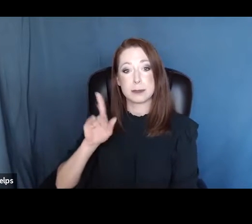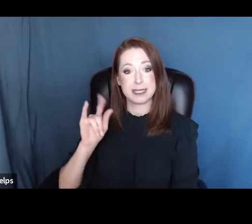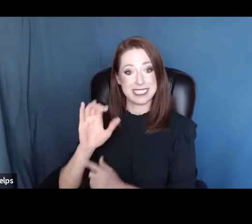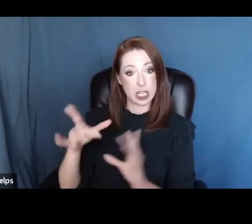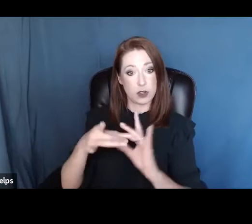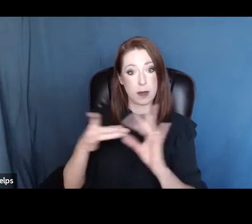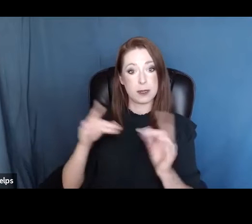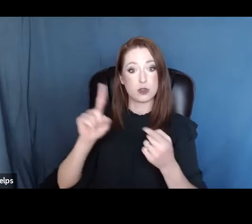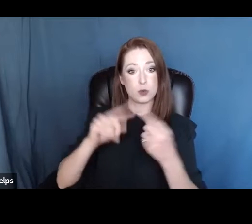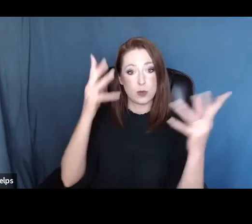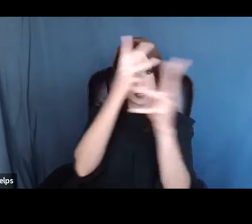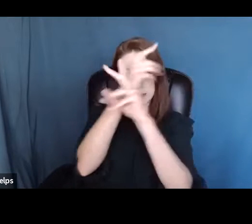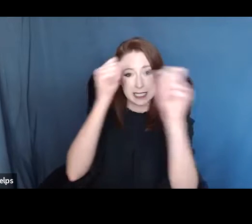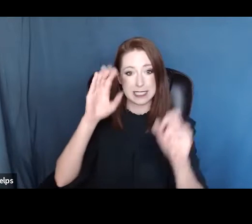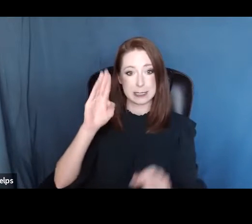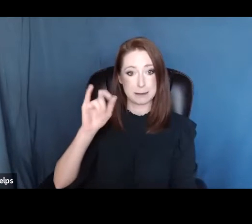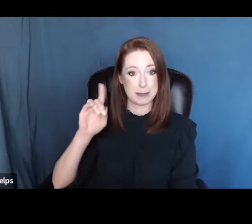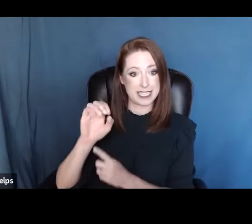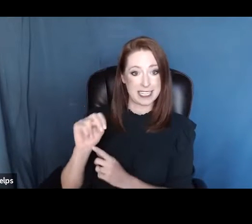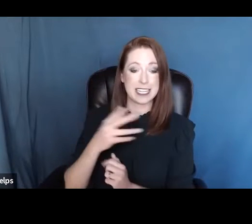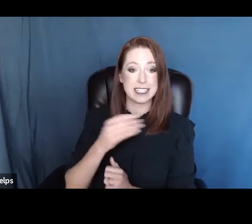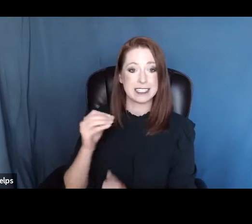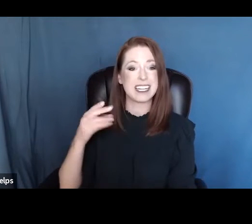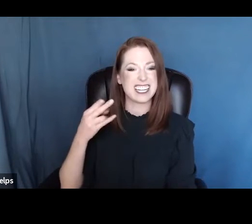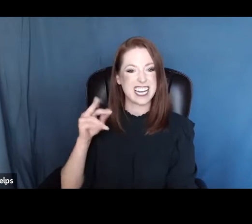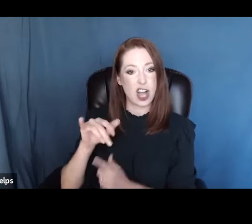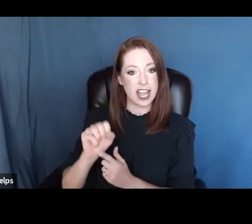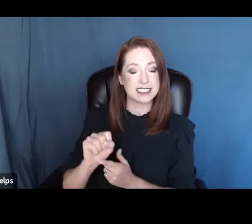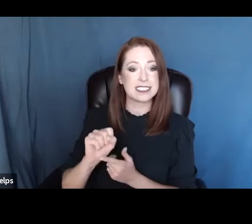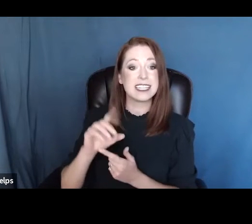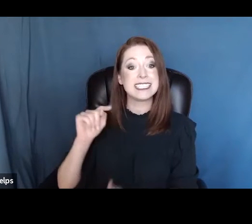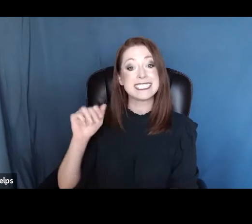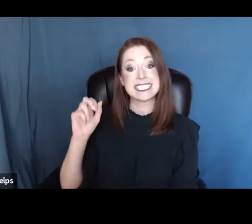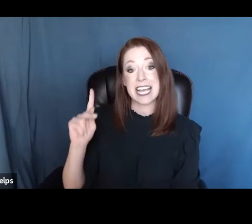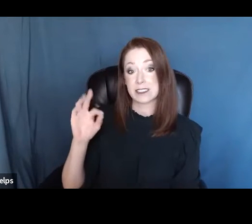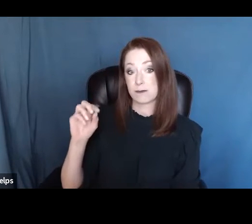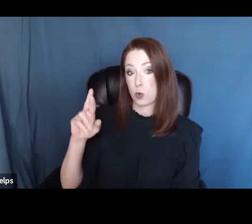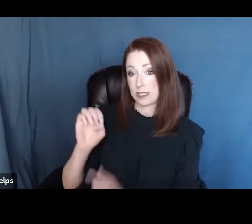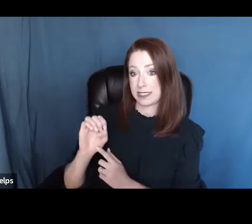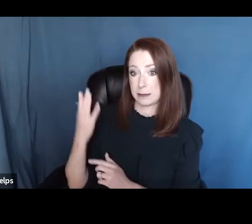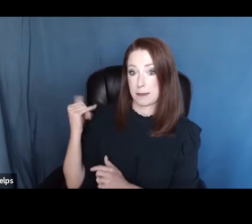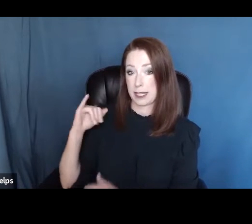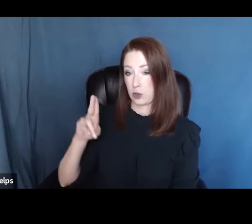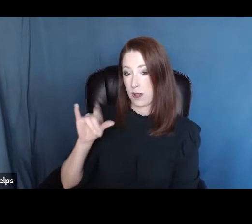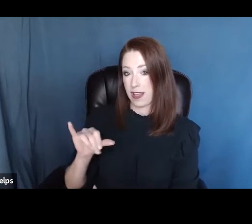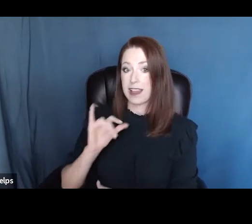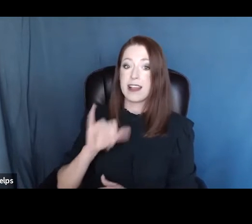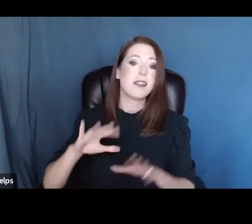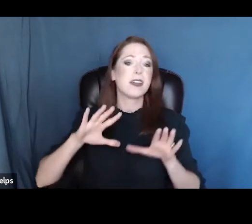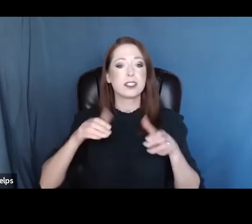Biden-Harris Health Equity Task Force in July, which was a task force